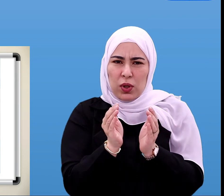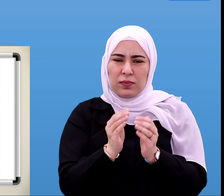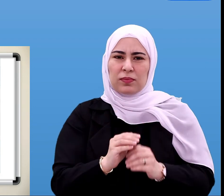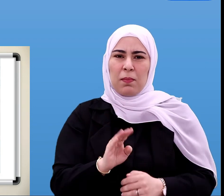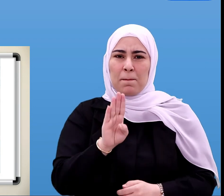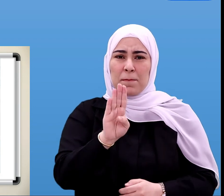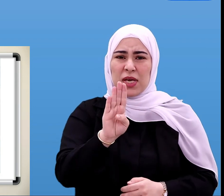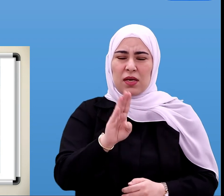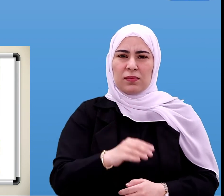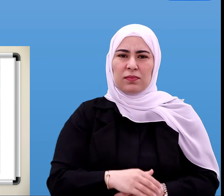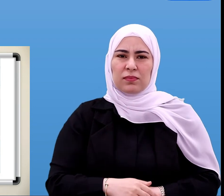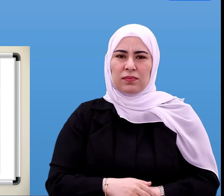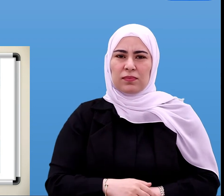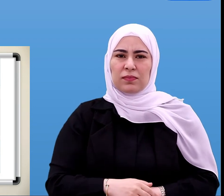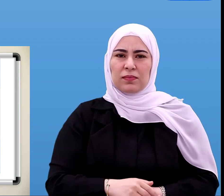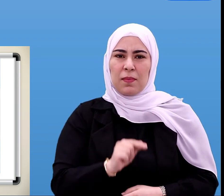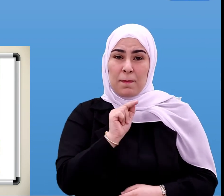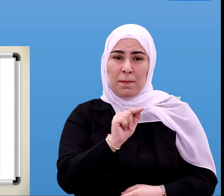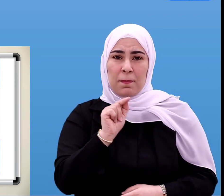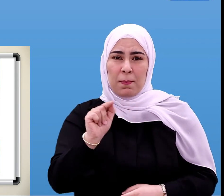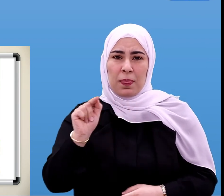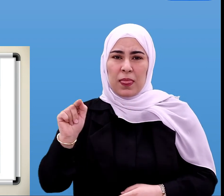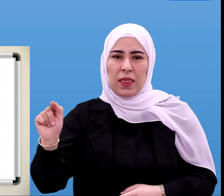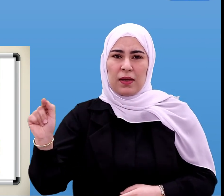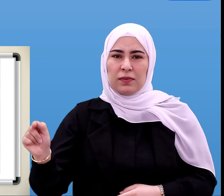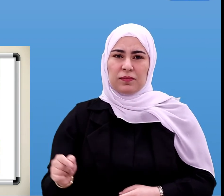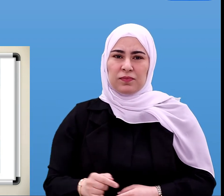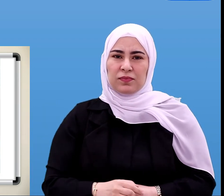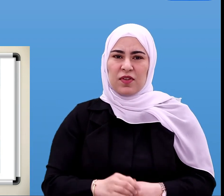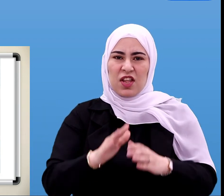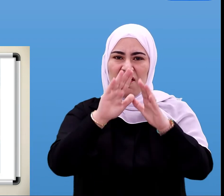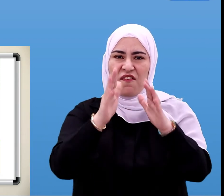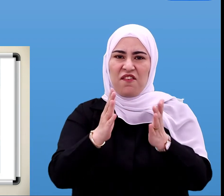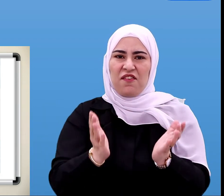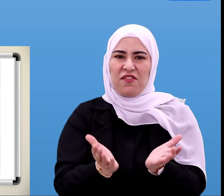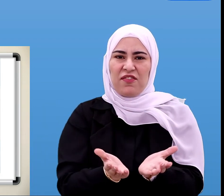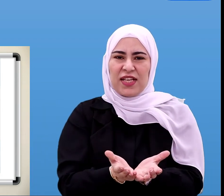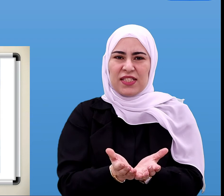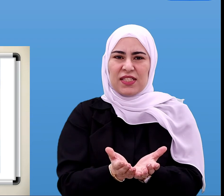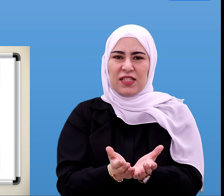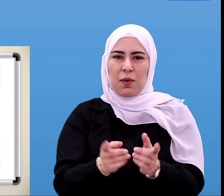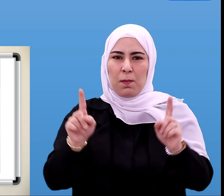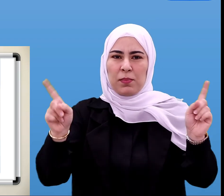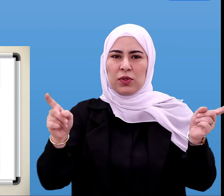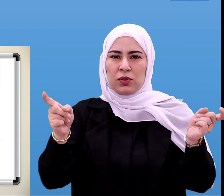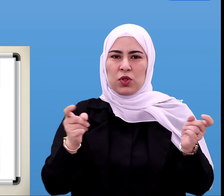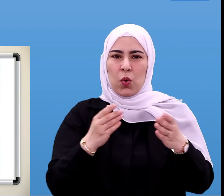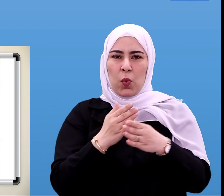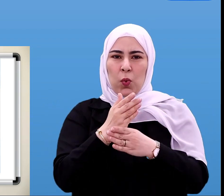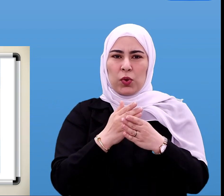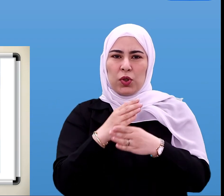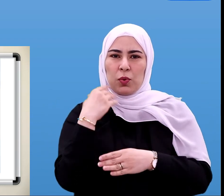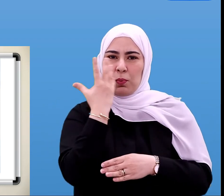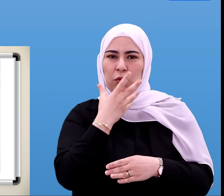B, a vase. Wooden, beautiful, blue.